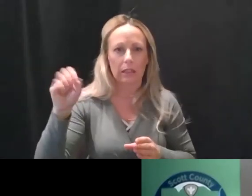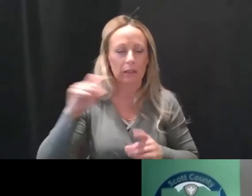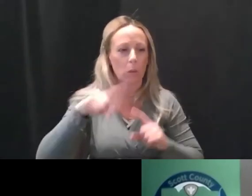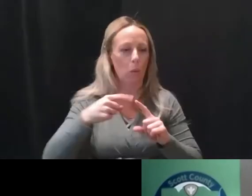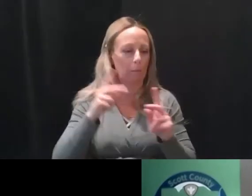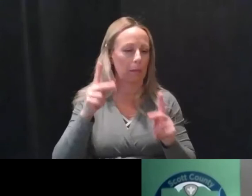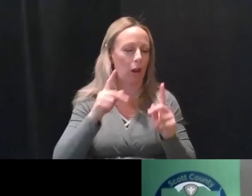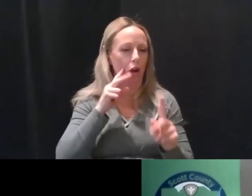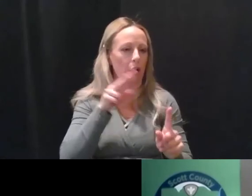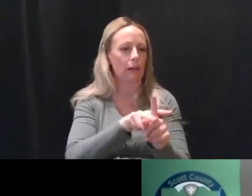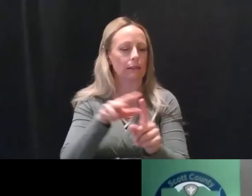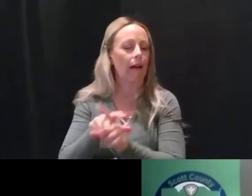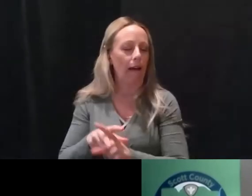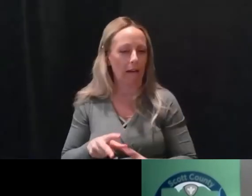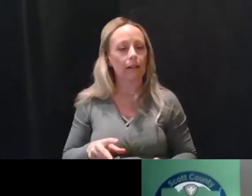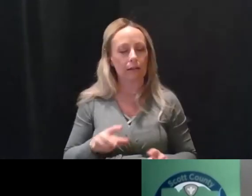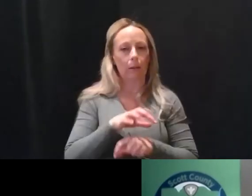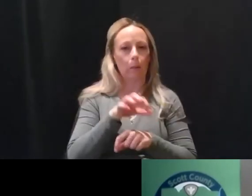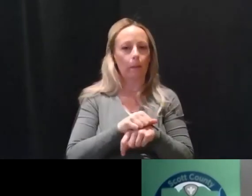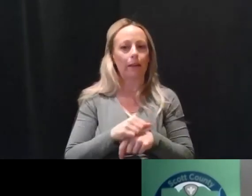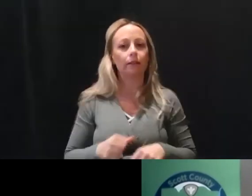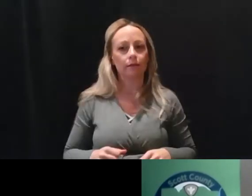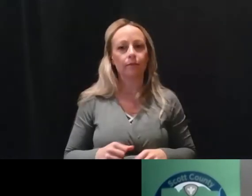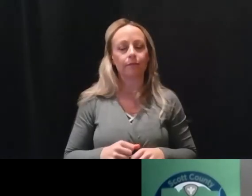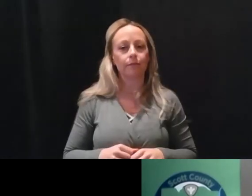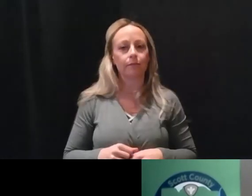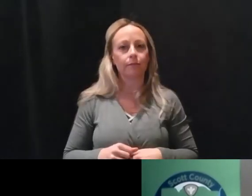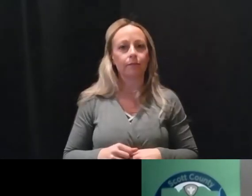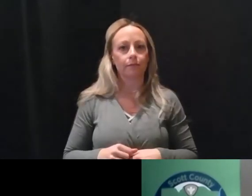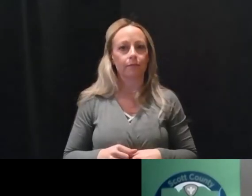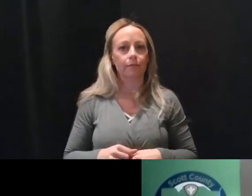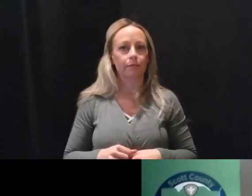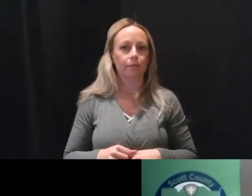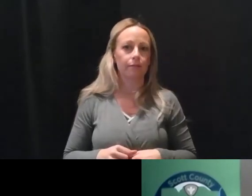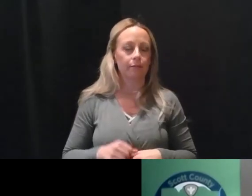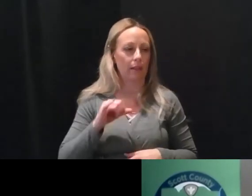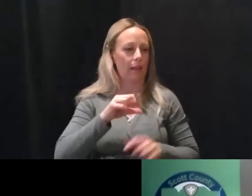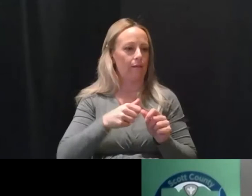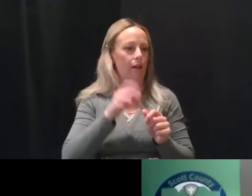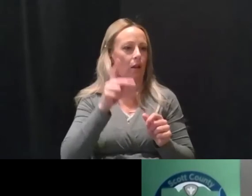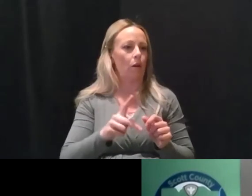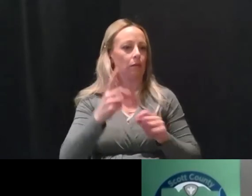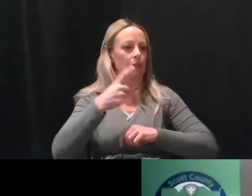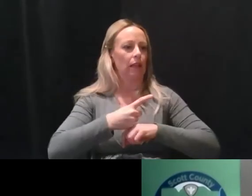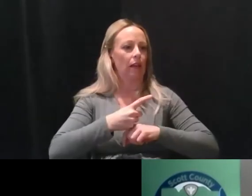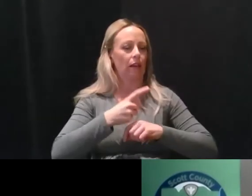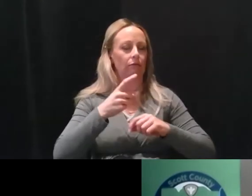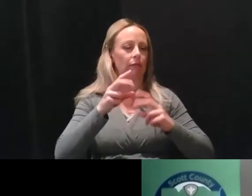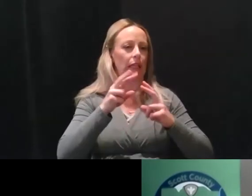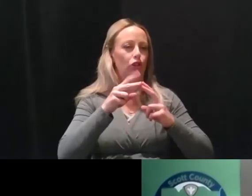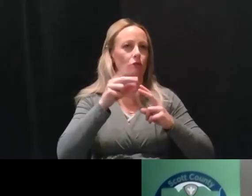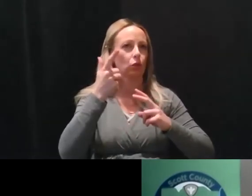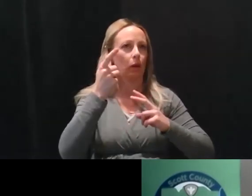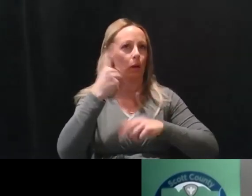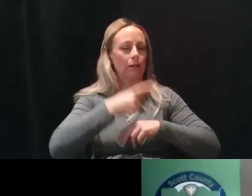assigned an appointment, then that follow-up date, either 21 days or 28 days